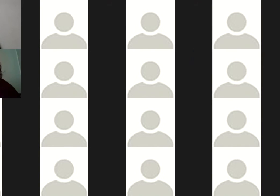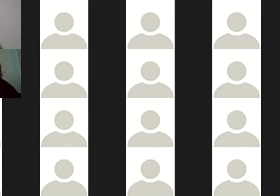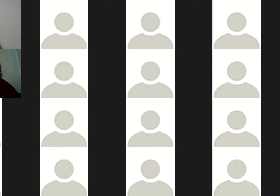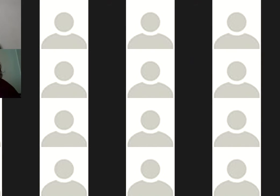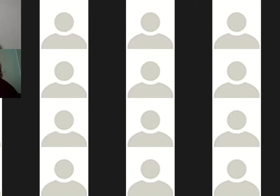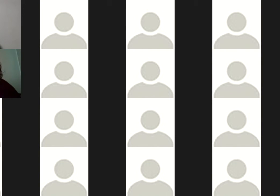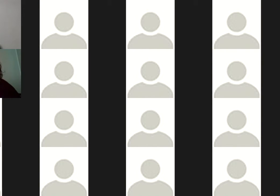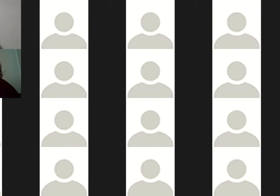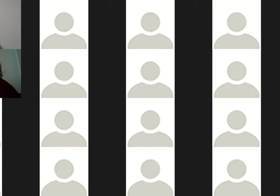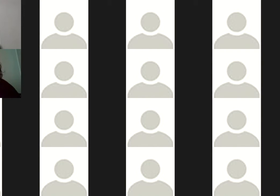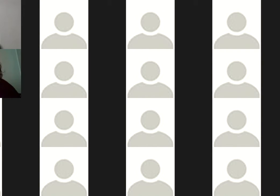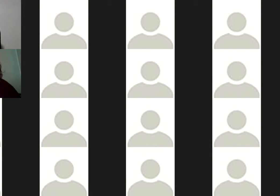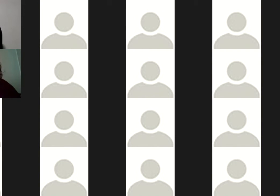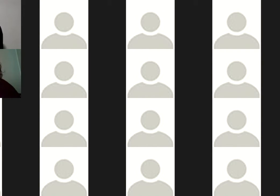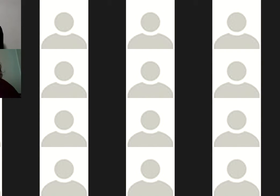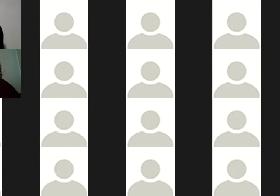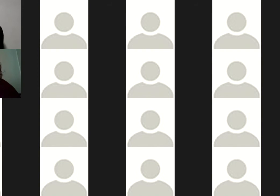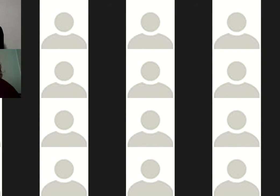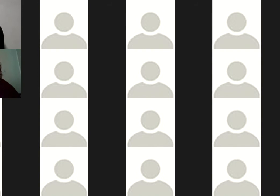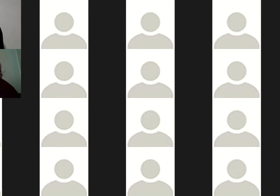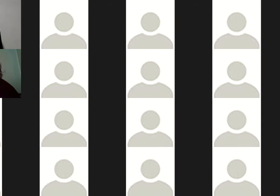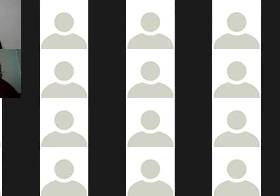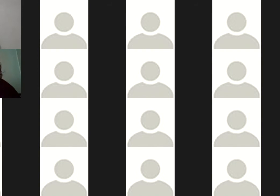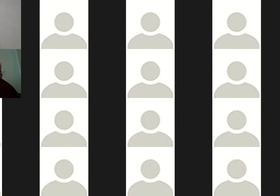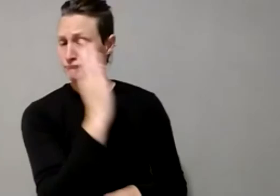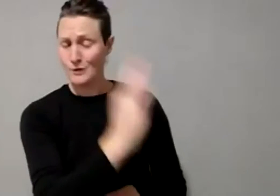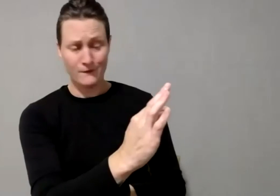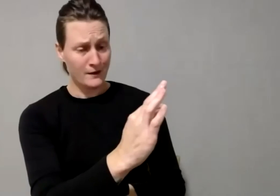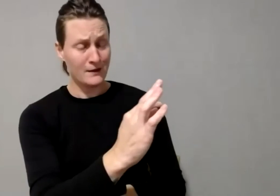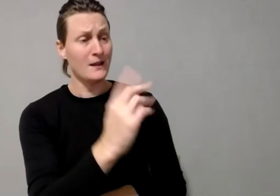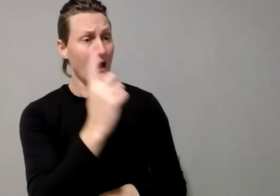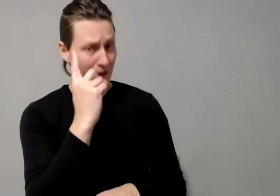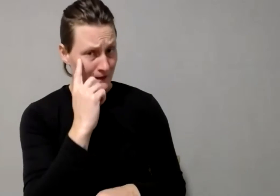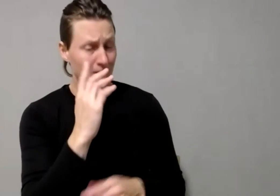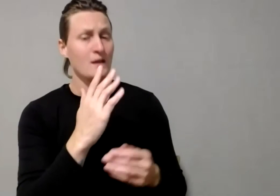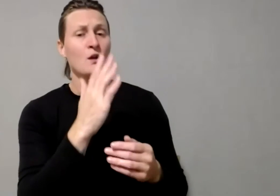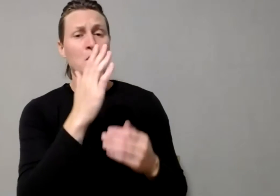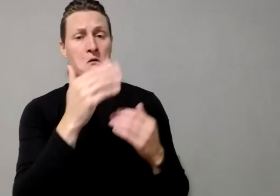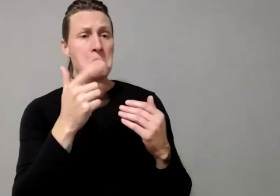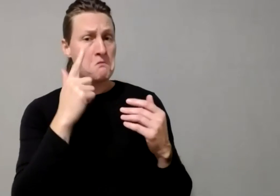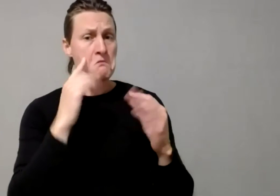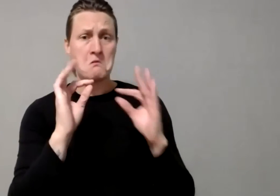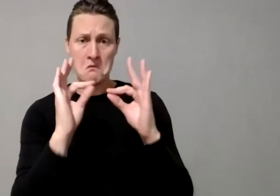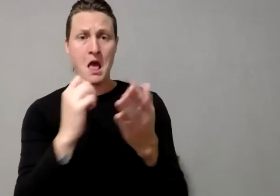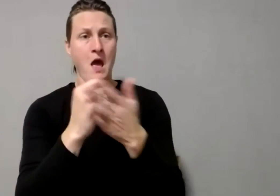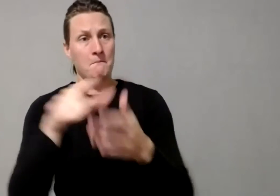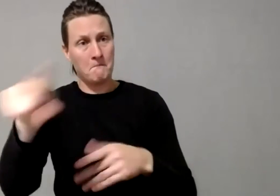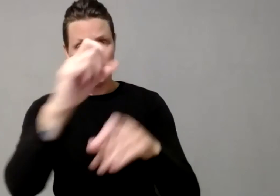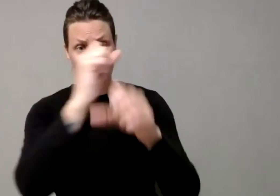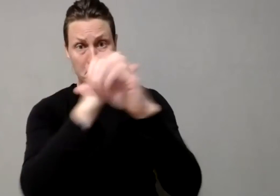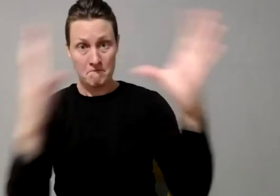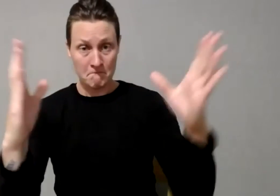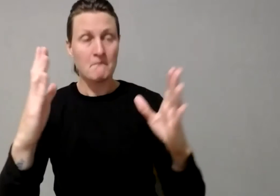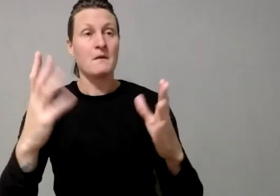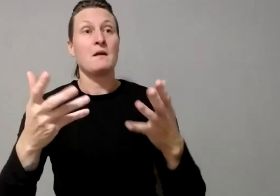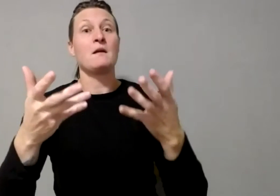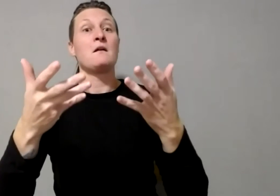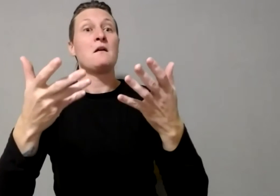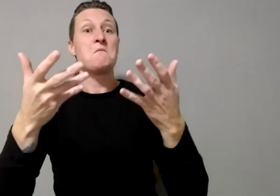I feel like that's great. I feel like we'll have a lot of really interesting questions, so I think we could